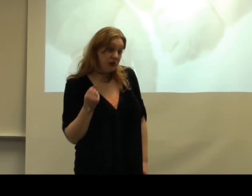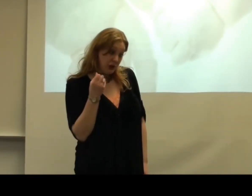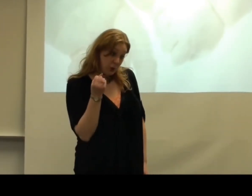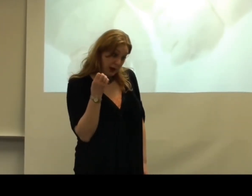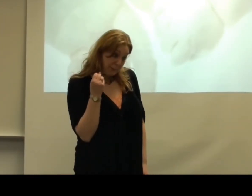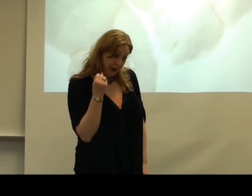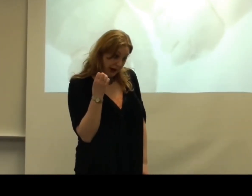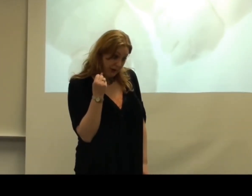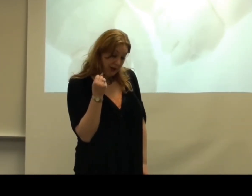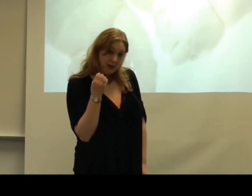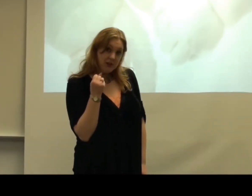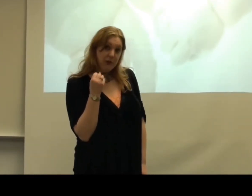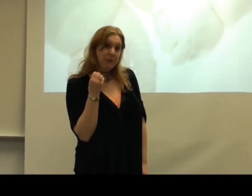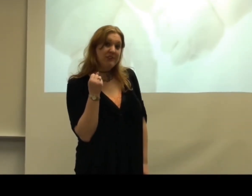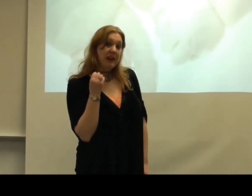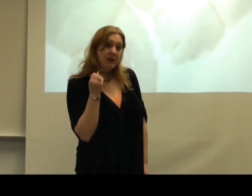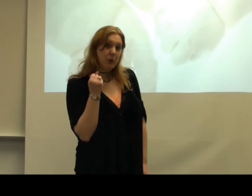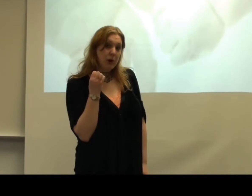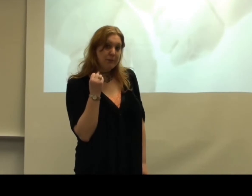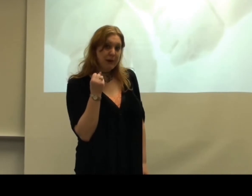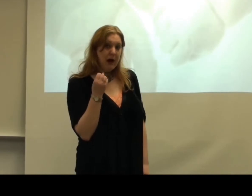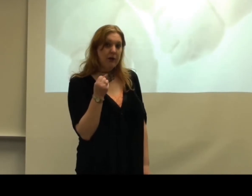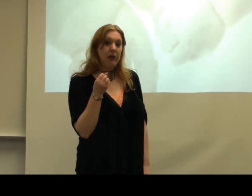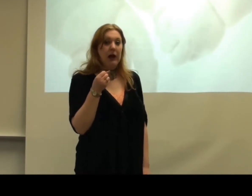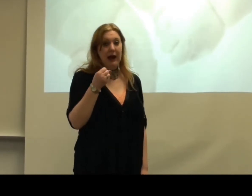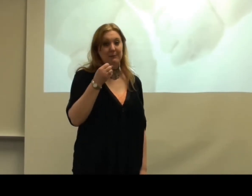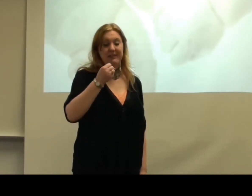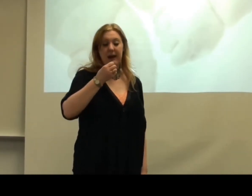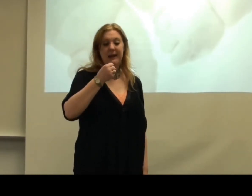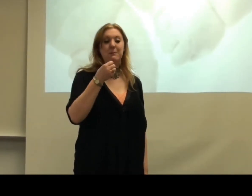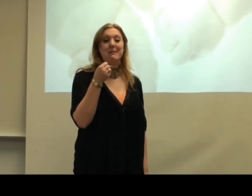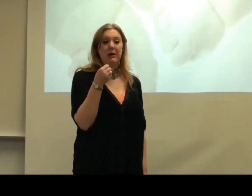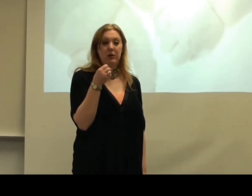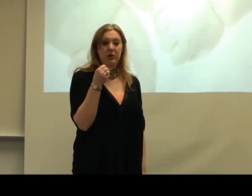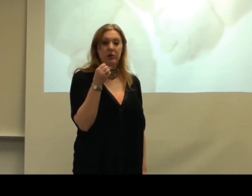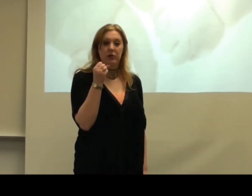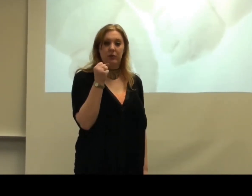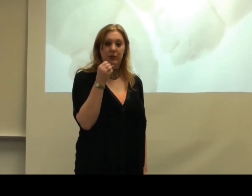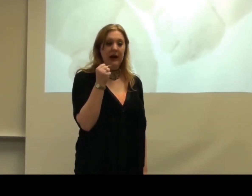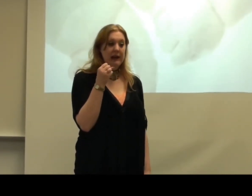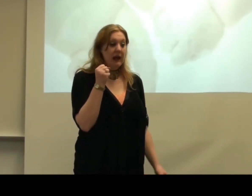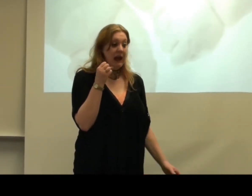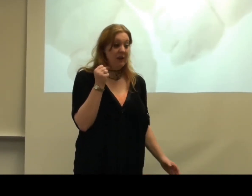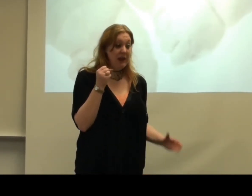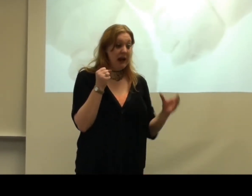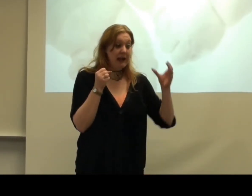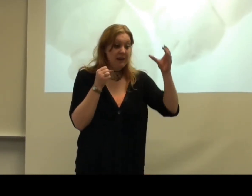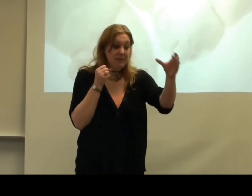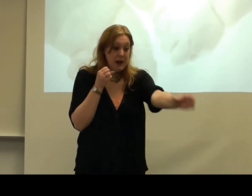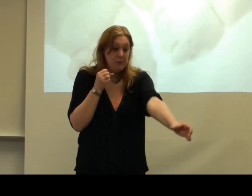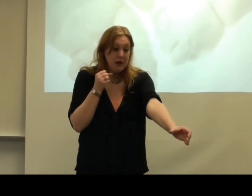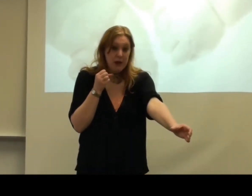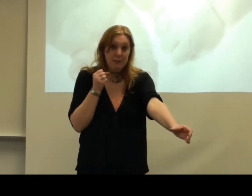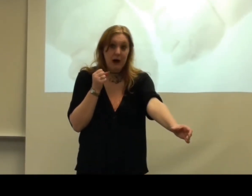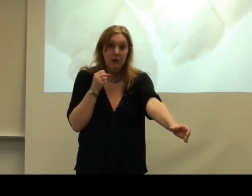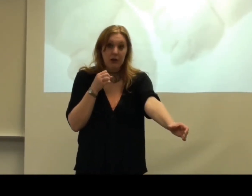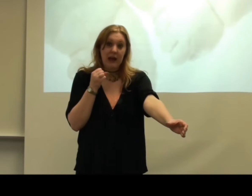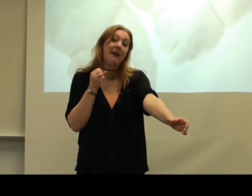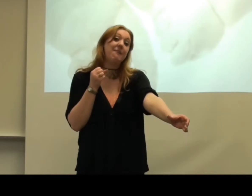you want a bottle? So I'm saying the word bottle, I'm signing milk, right? And then I give them the bottle